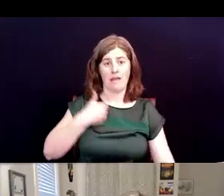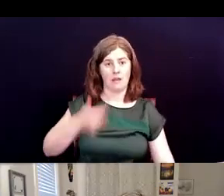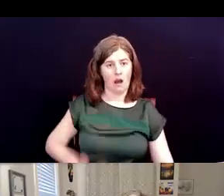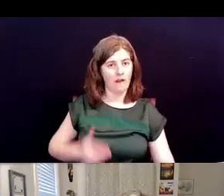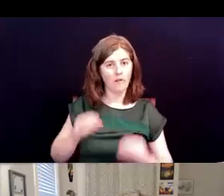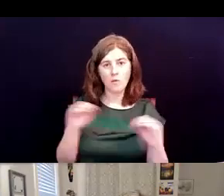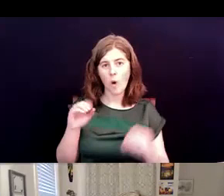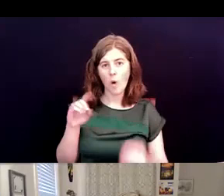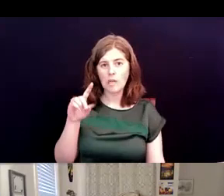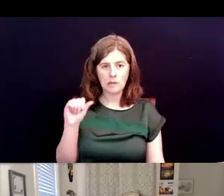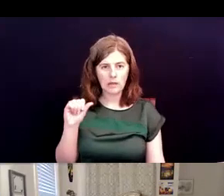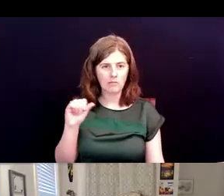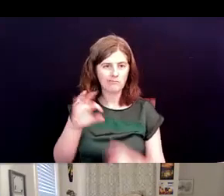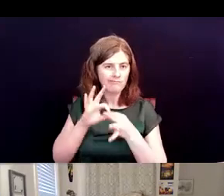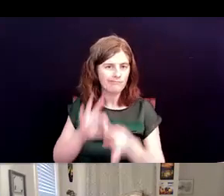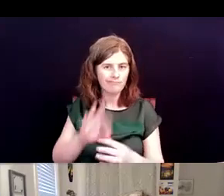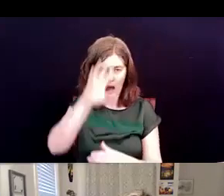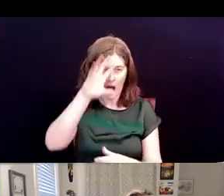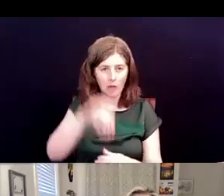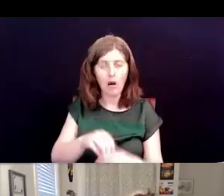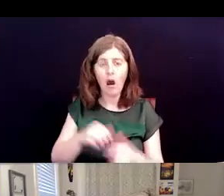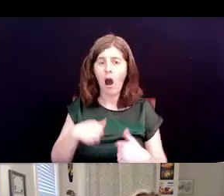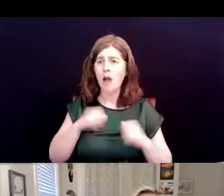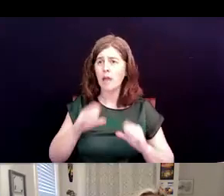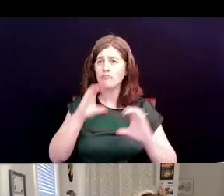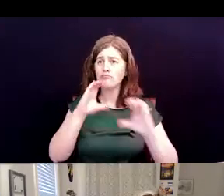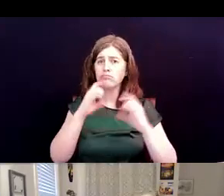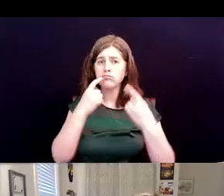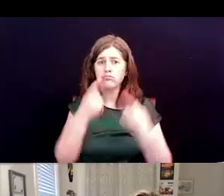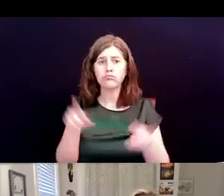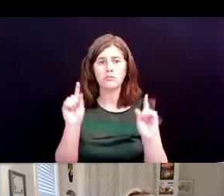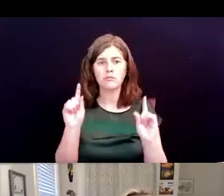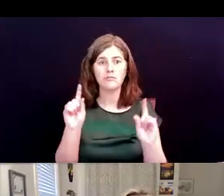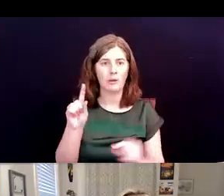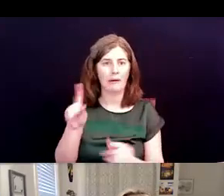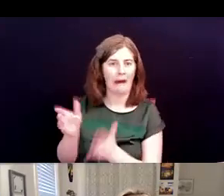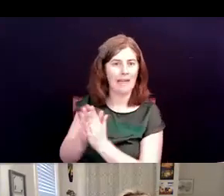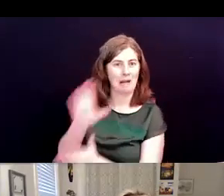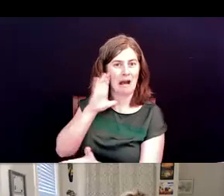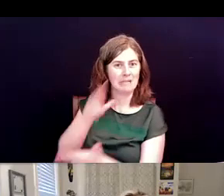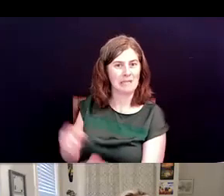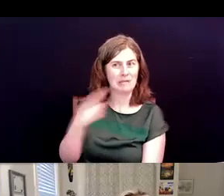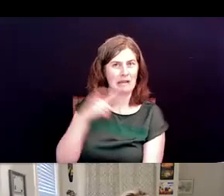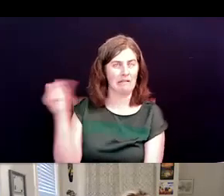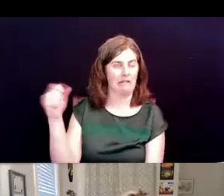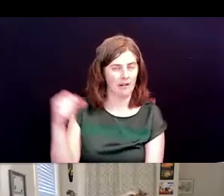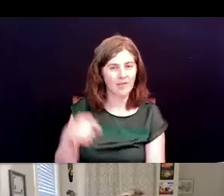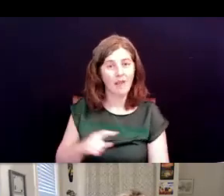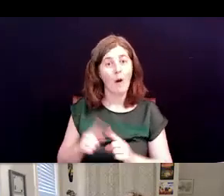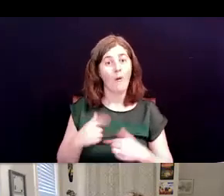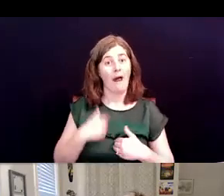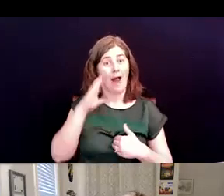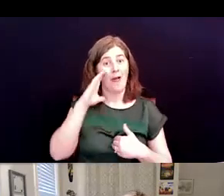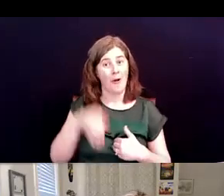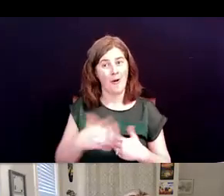with particularly autism, I can communicate quite effectively. Also ask my husband. But what I do know is